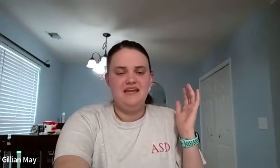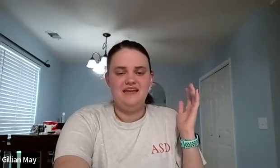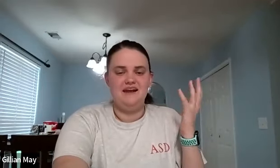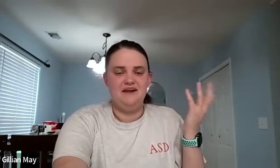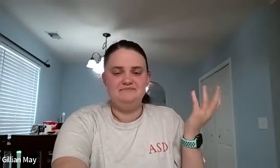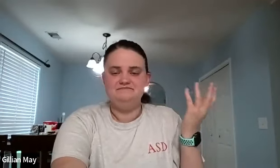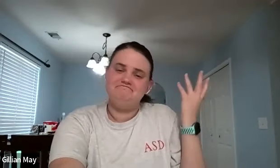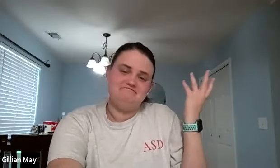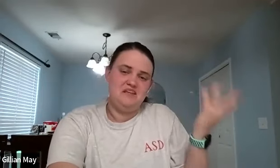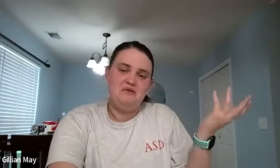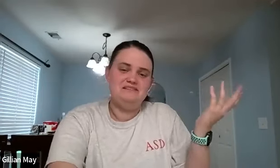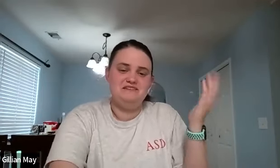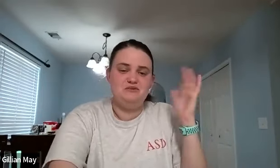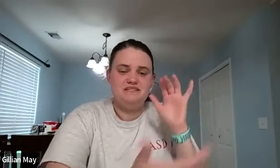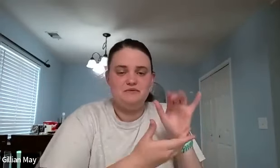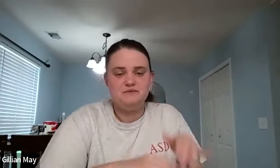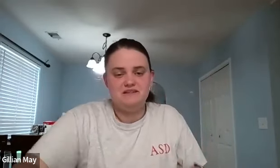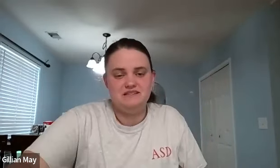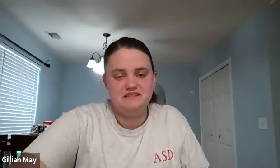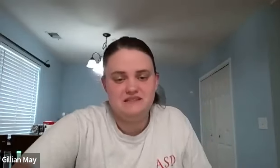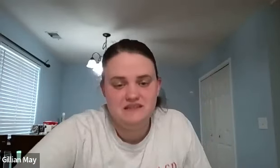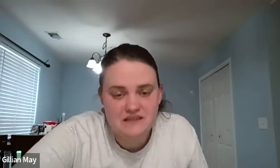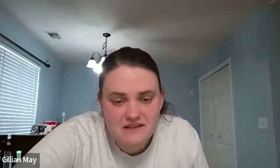and there's always different responses.